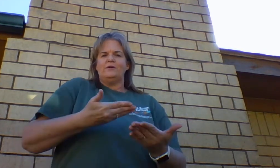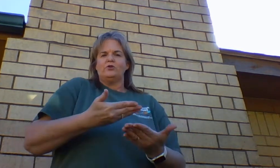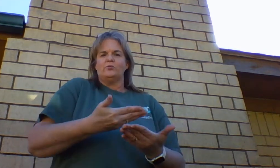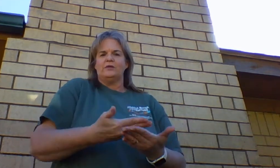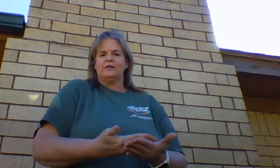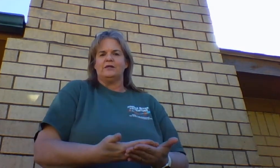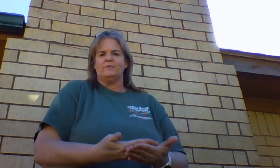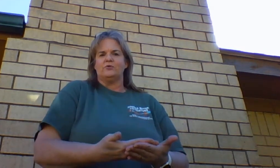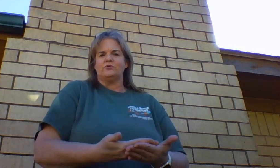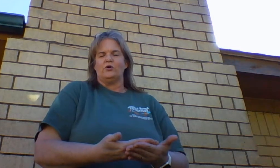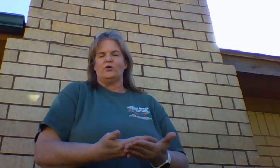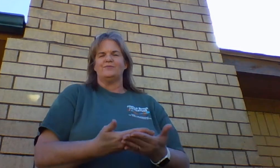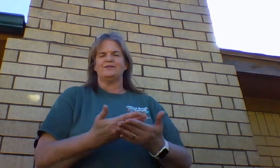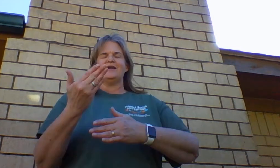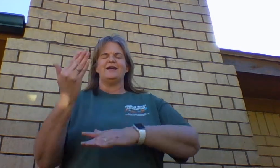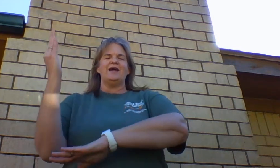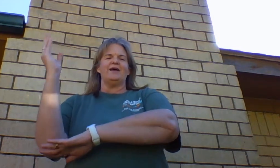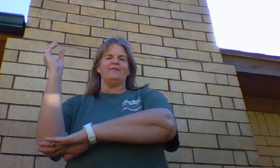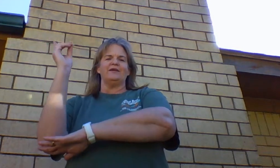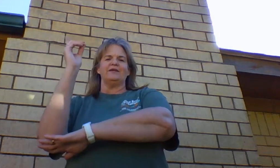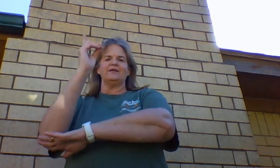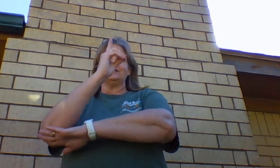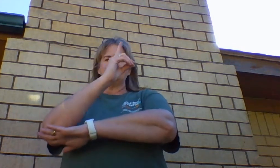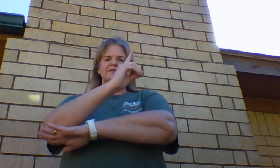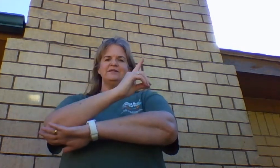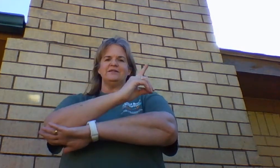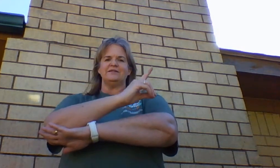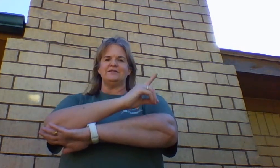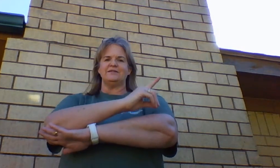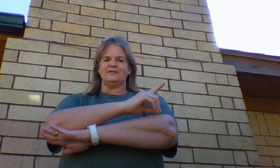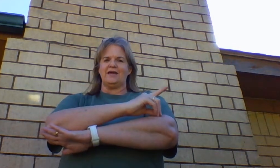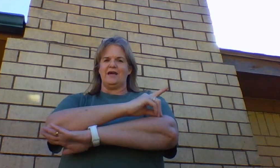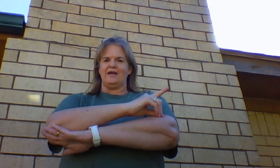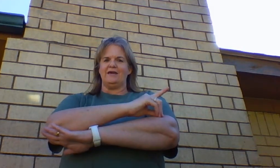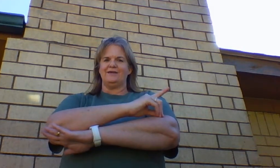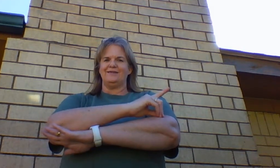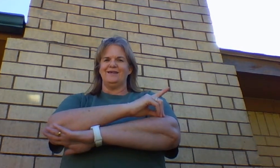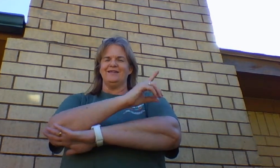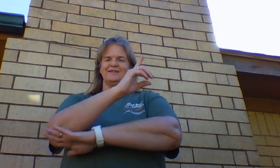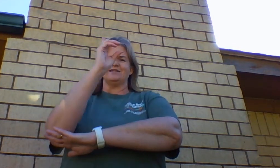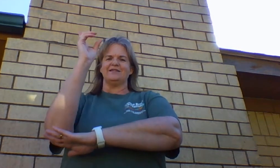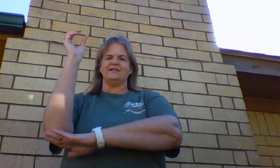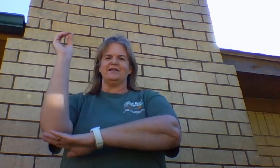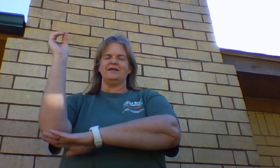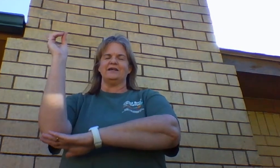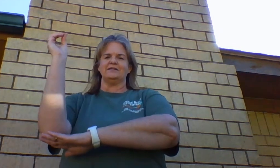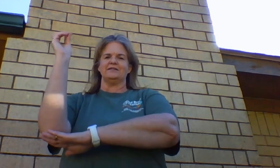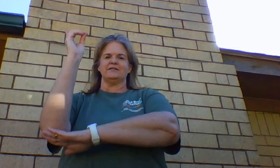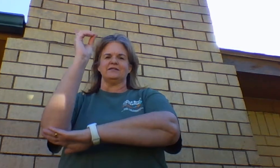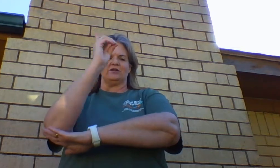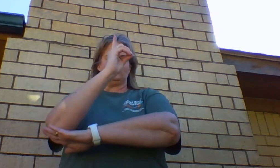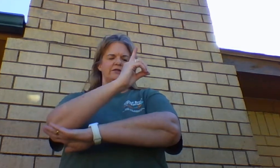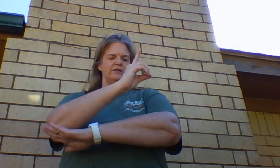and you're putting it in the mother's arms. And then day, This is the D, and this is the sun